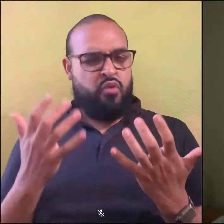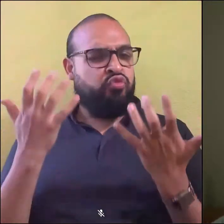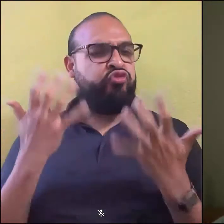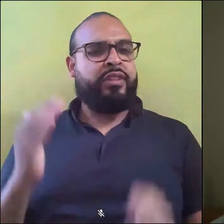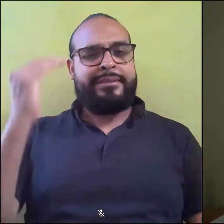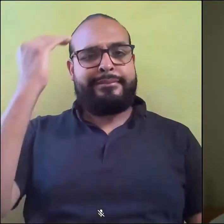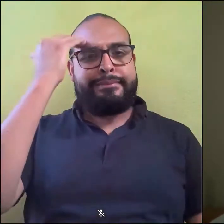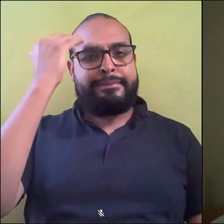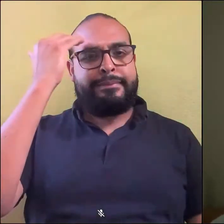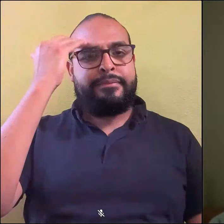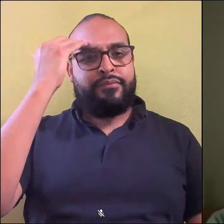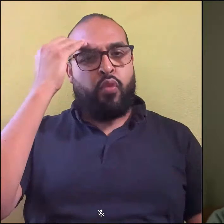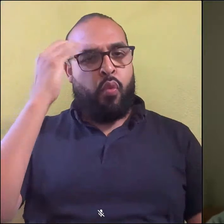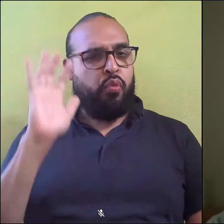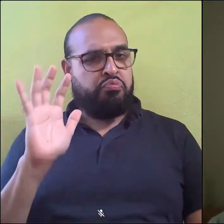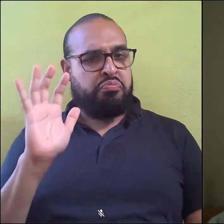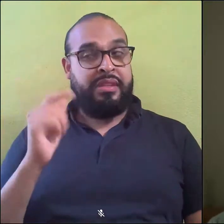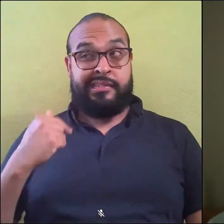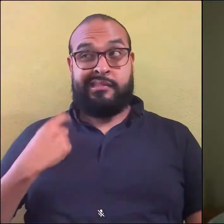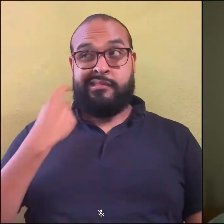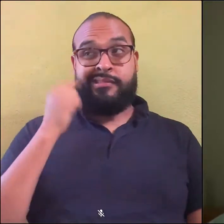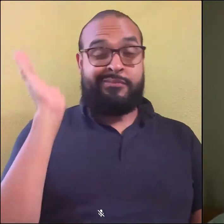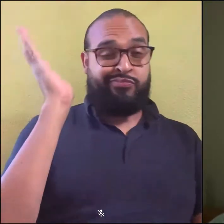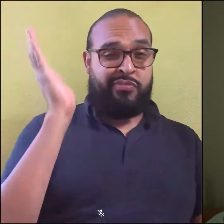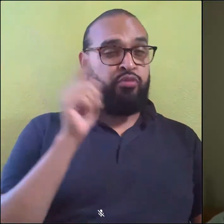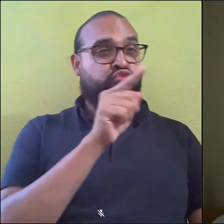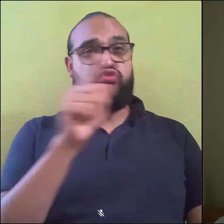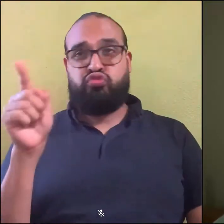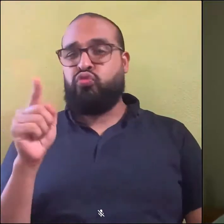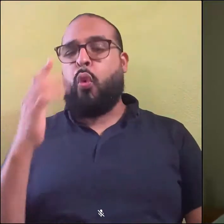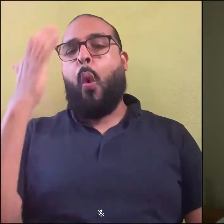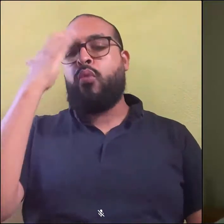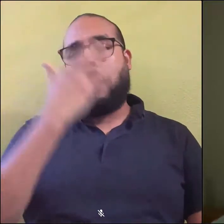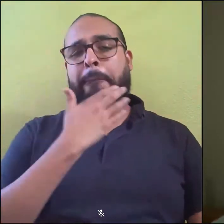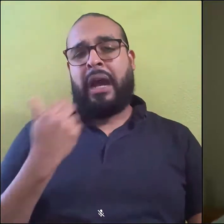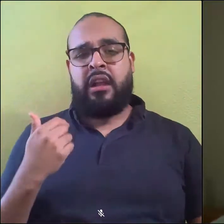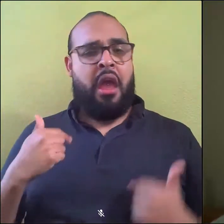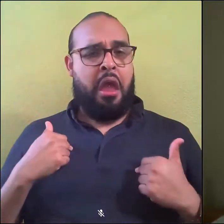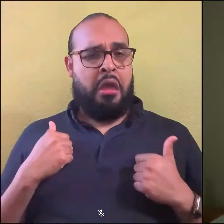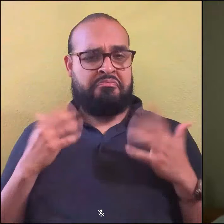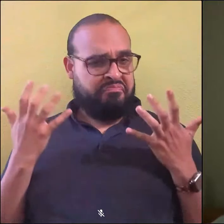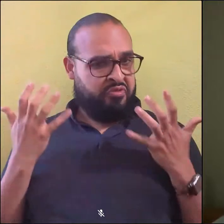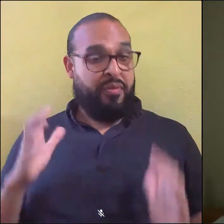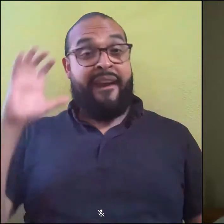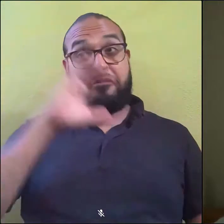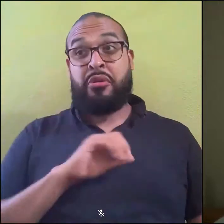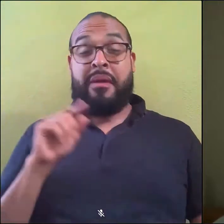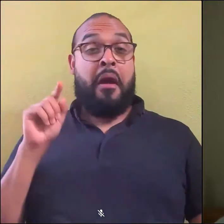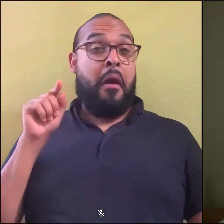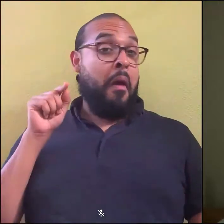much better than I did. So I don't want to, by me sharing this with all of you, I don't mean to presume that I'm providing something incredibly novel and so